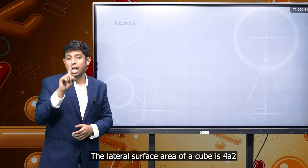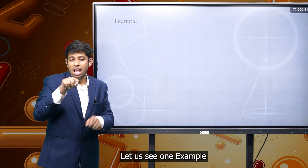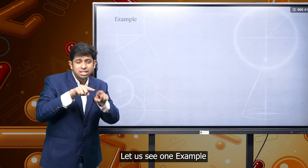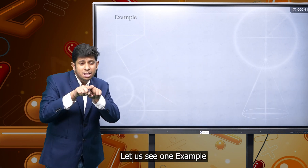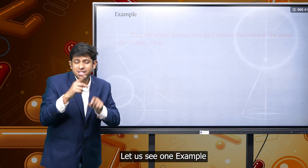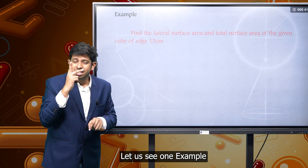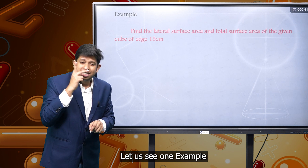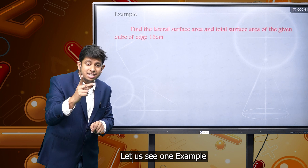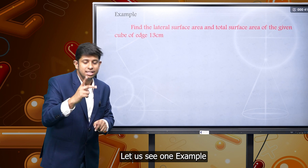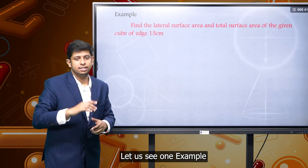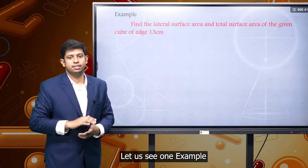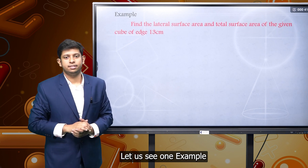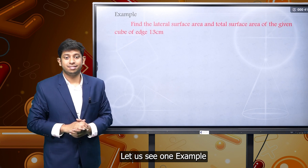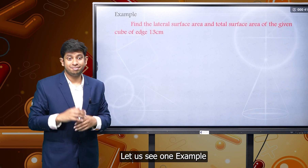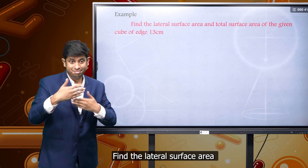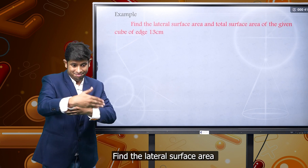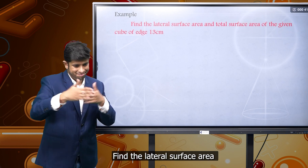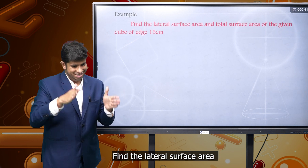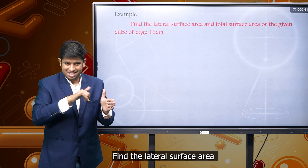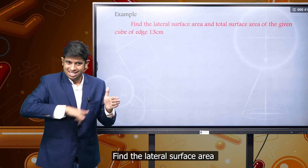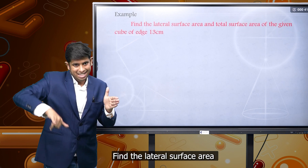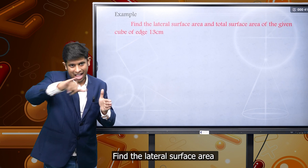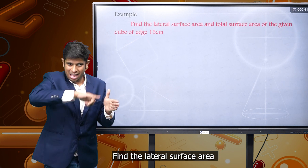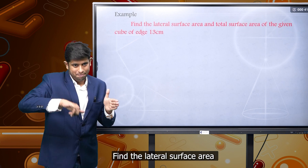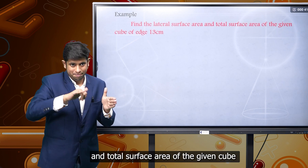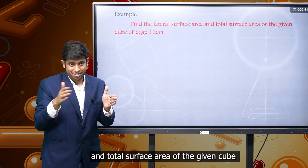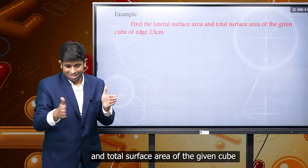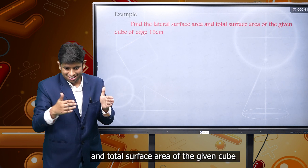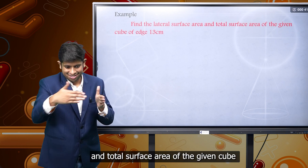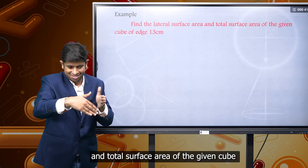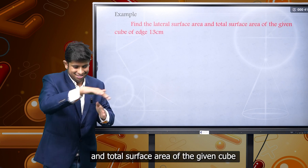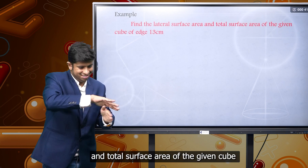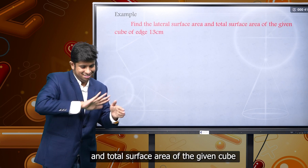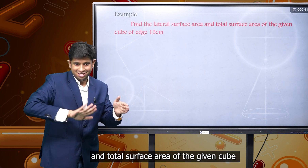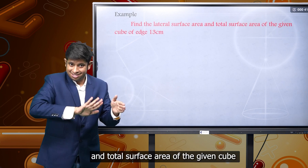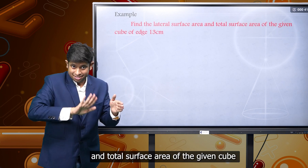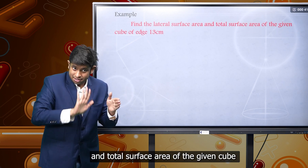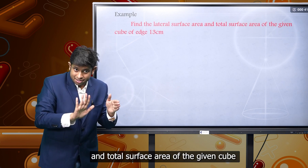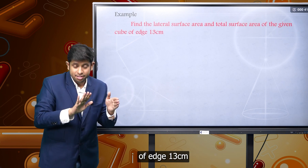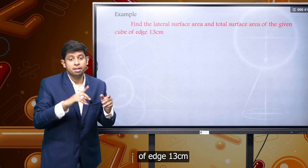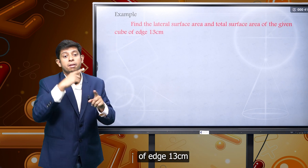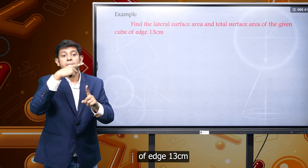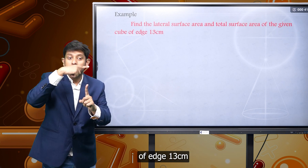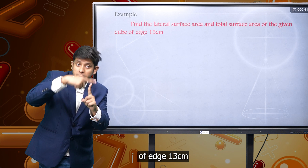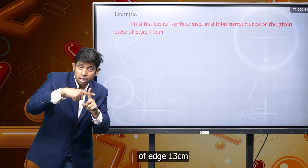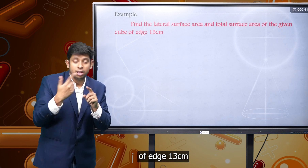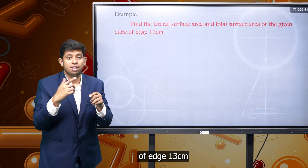Let us see one example. Find the lateral surface area and total surface area of the given cube of edge 13 cm.